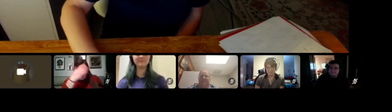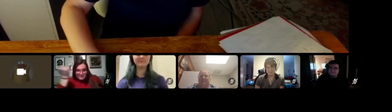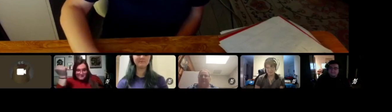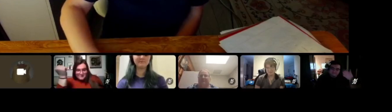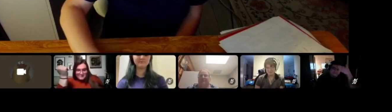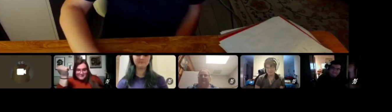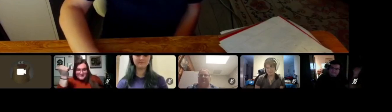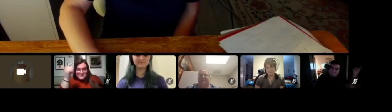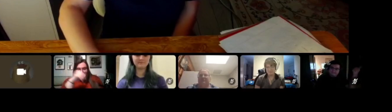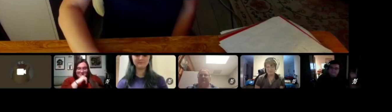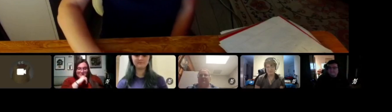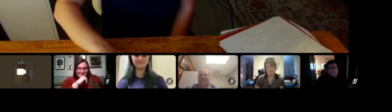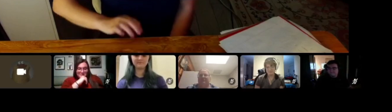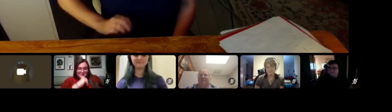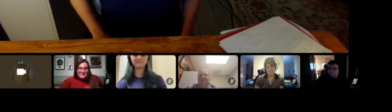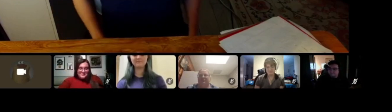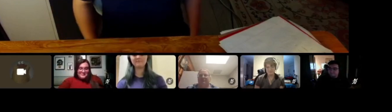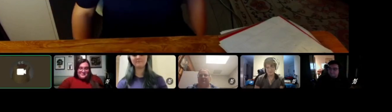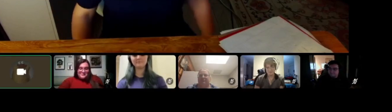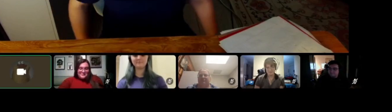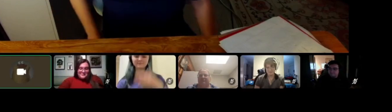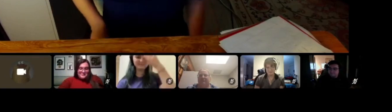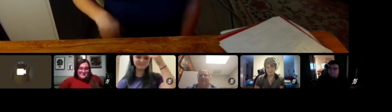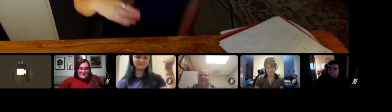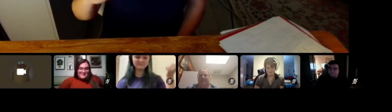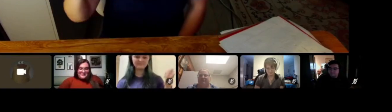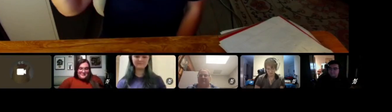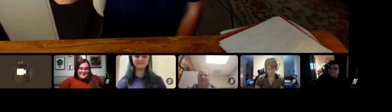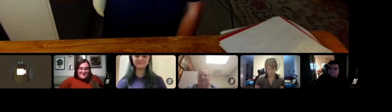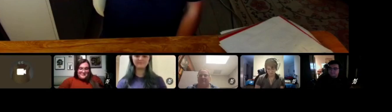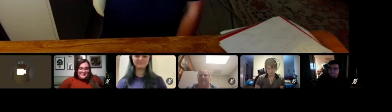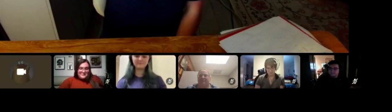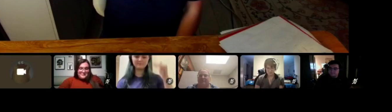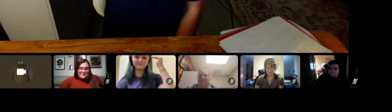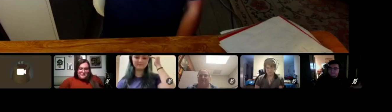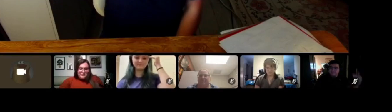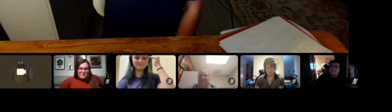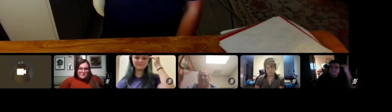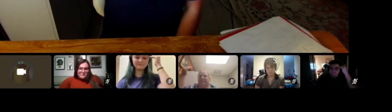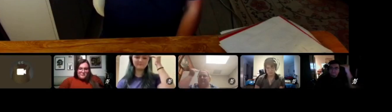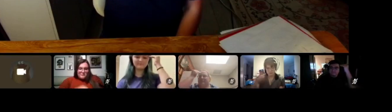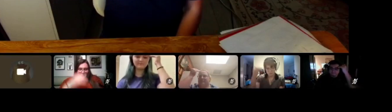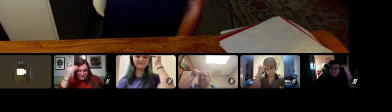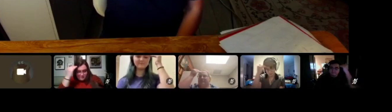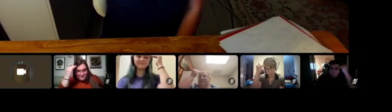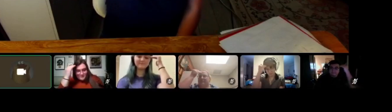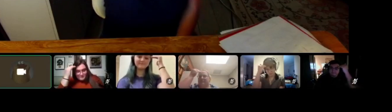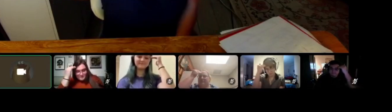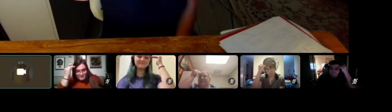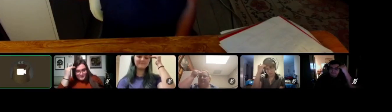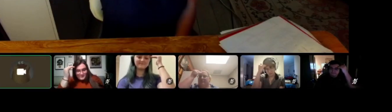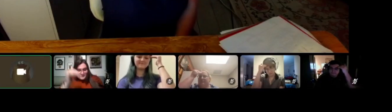No. See, it's a bent B like